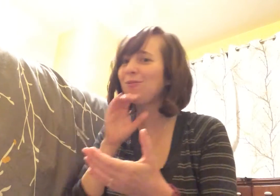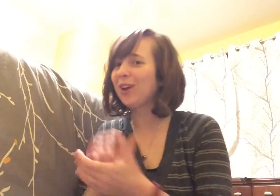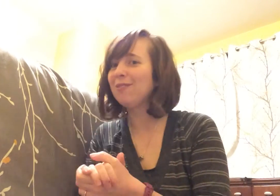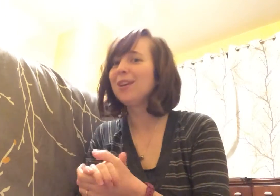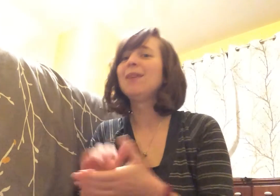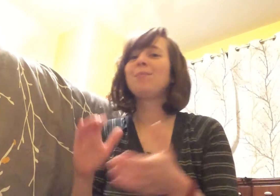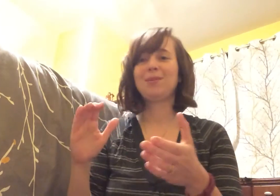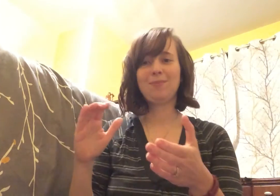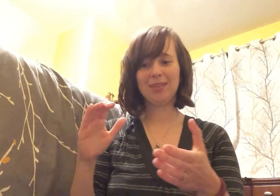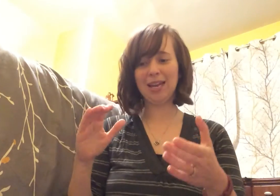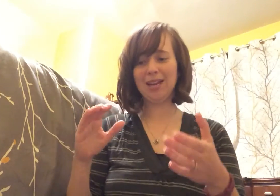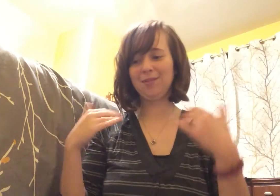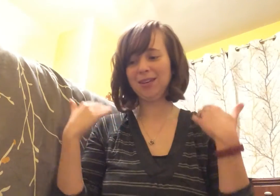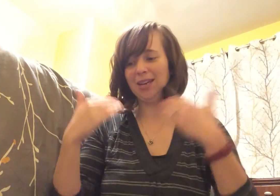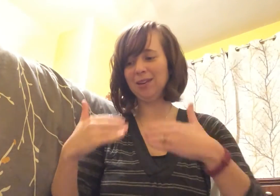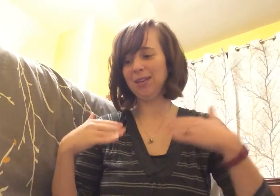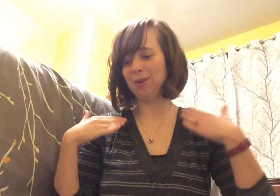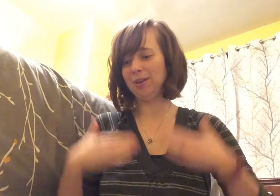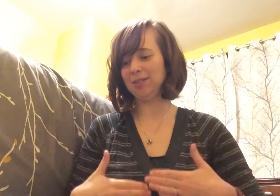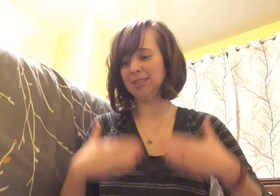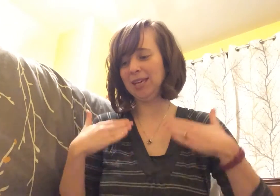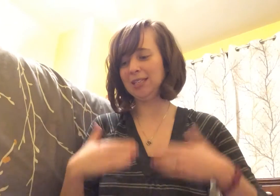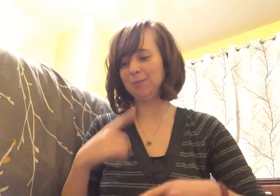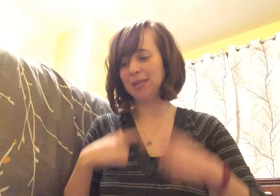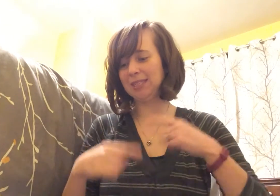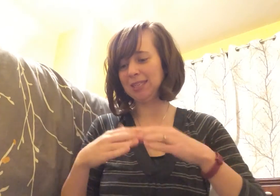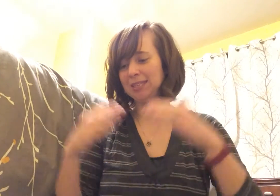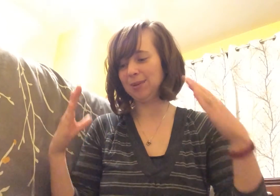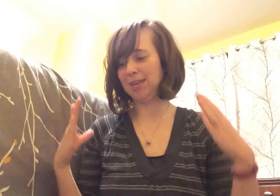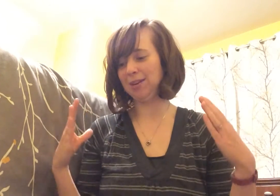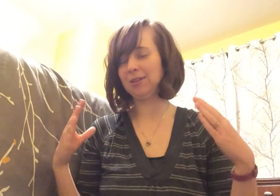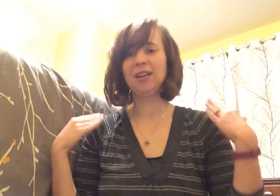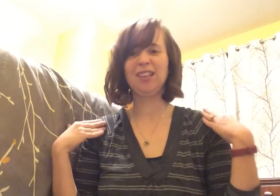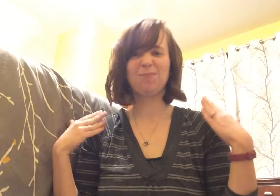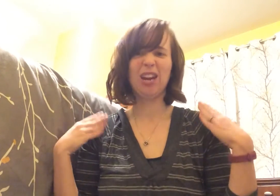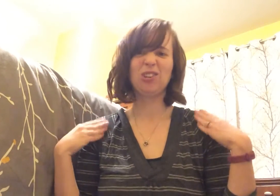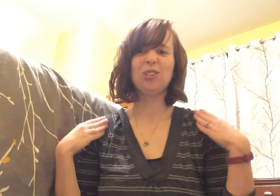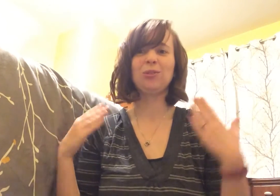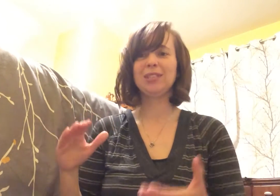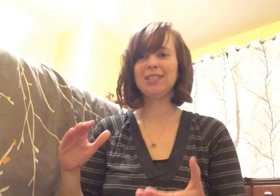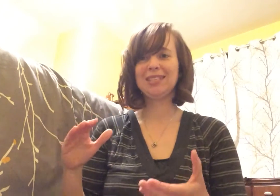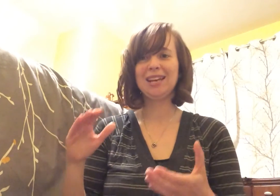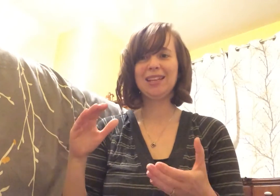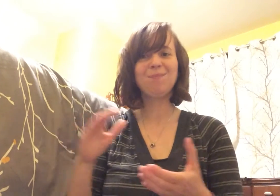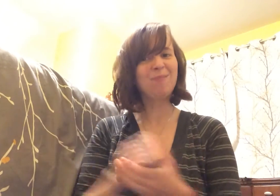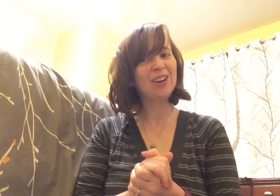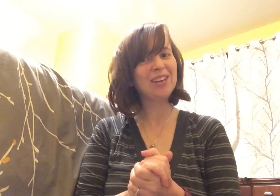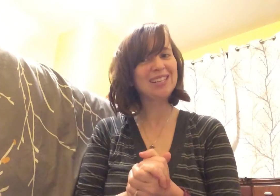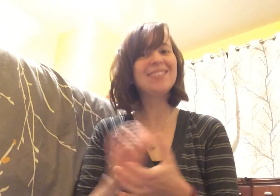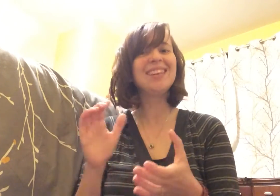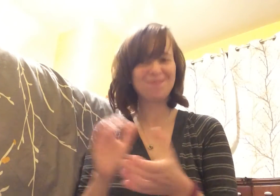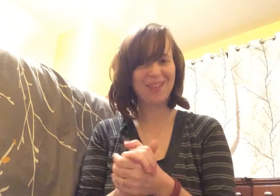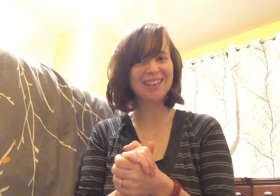wife, but kind of like where your signing space is right here, kind of like by your shoulders. You just kind of like married. You get